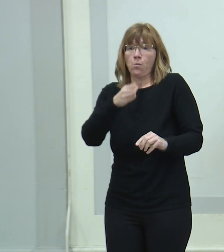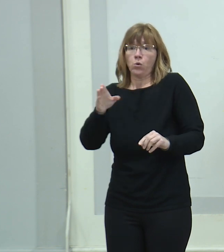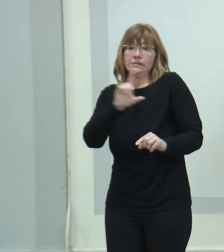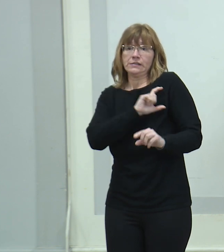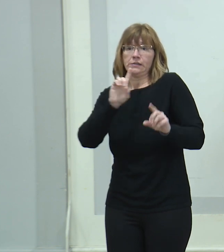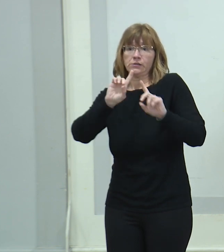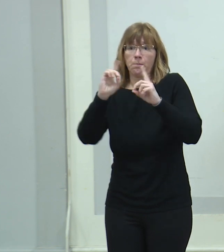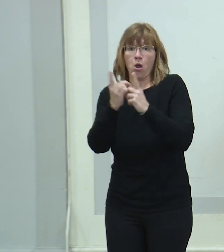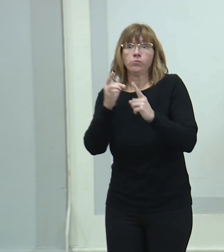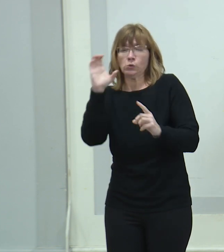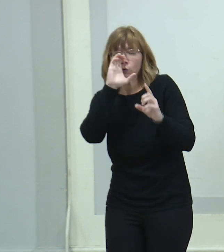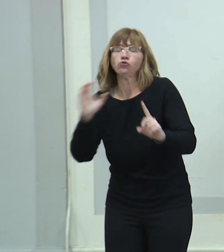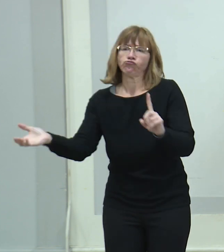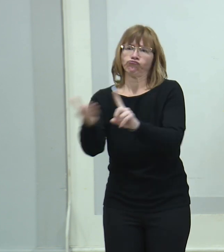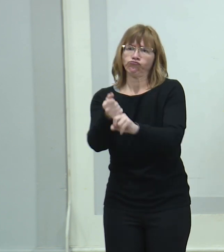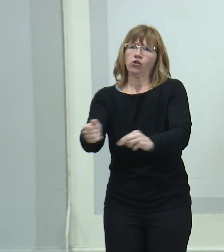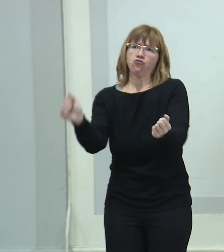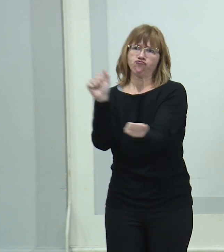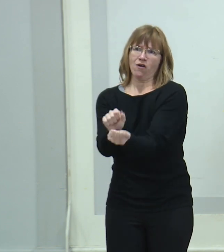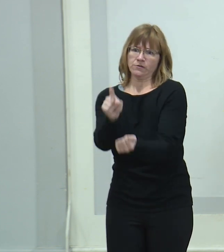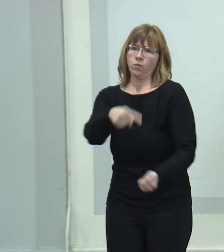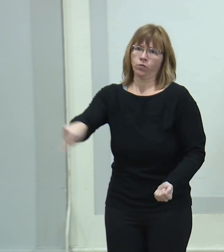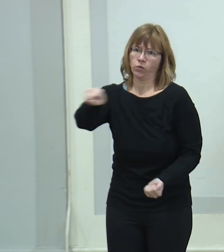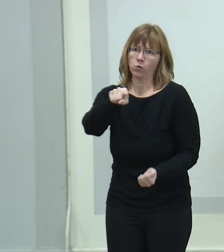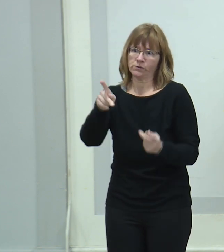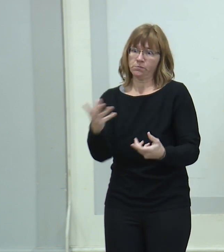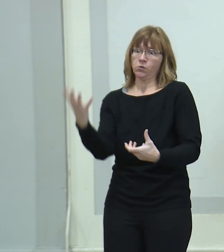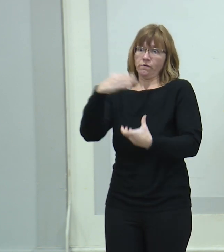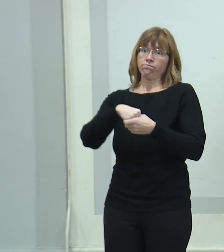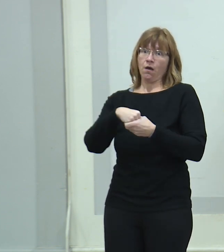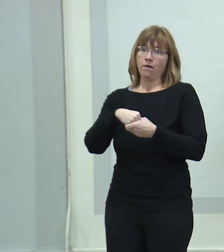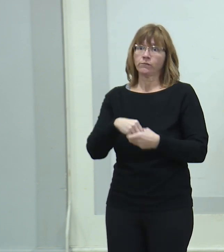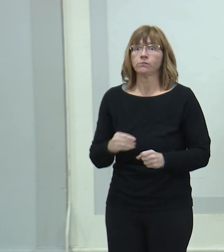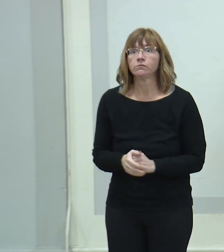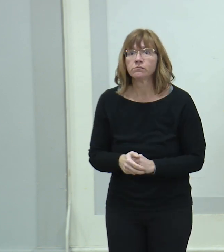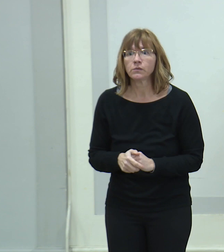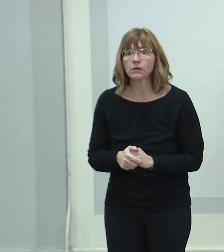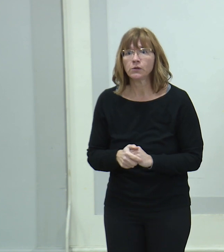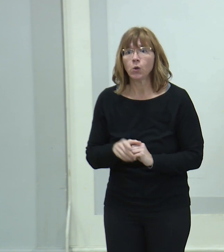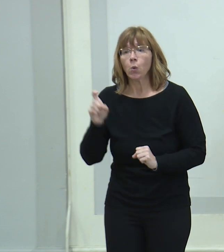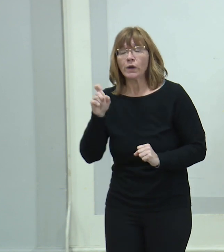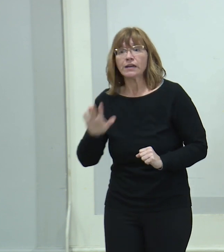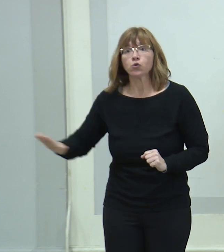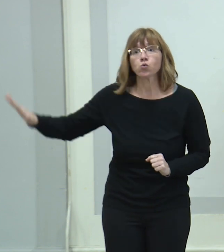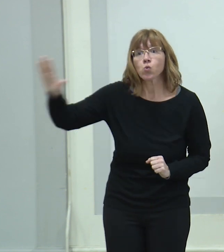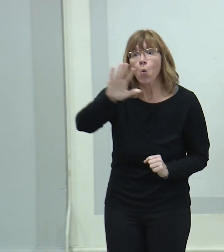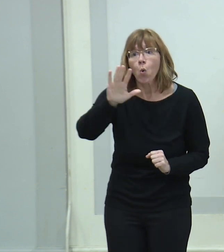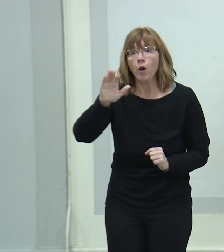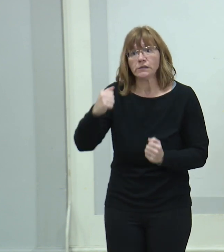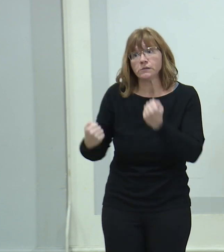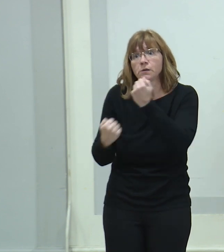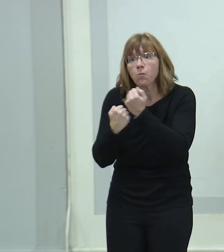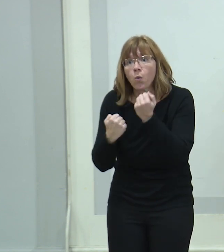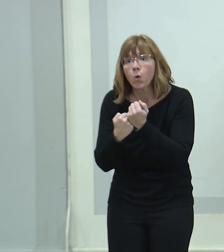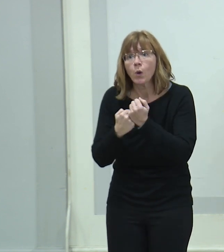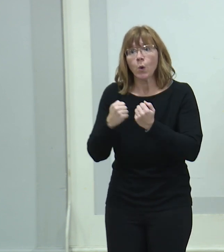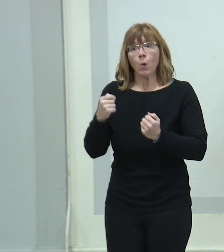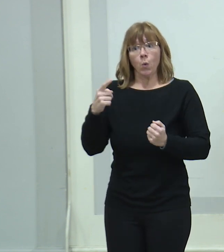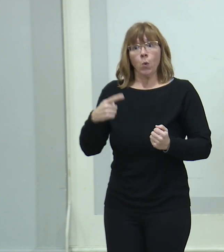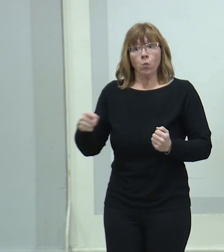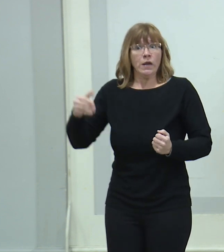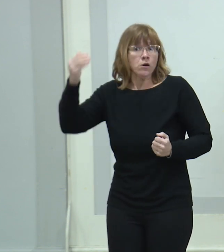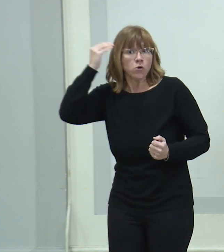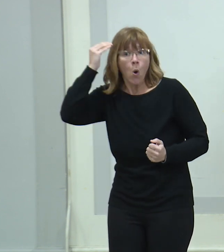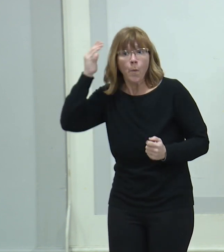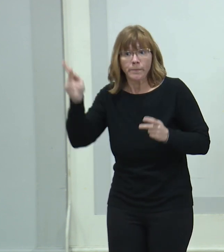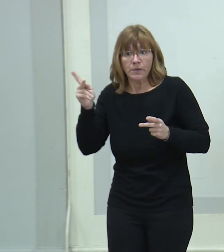To that end, we need your help. We absolutely know that there were people present at these times